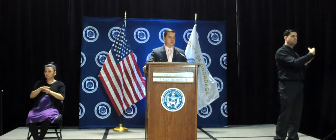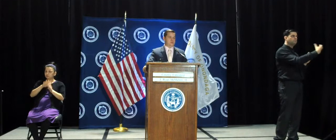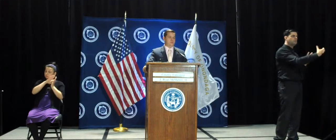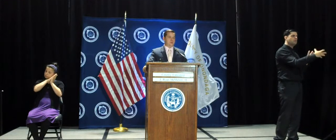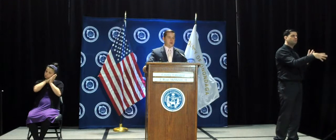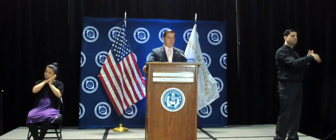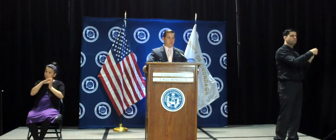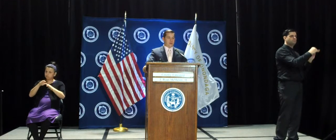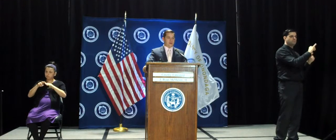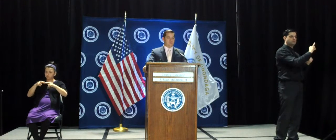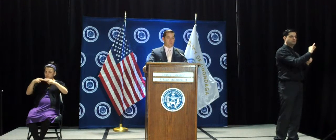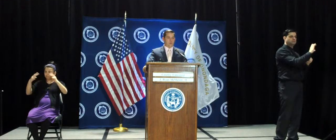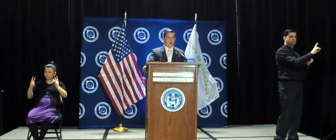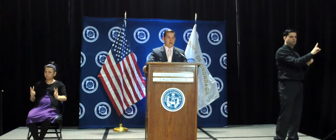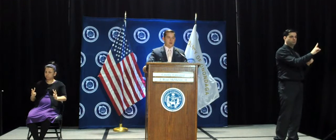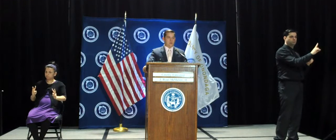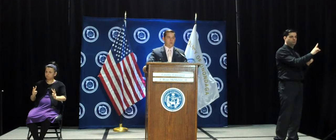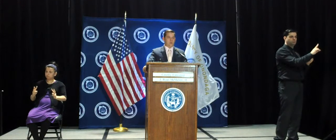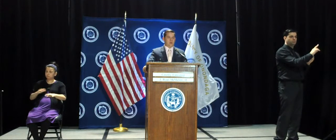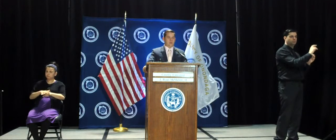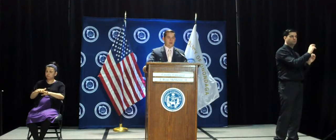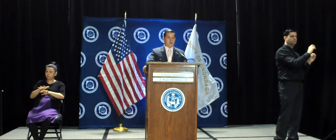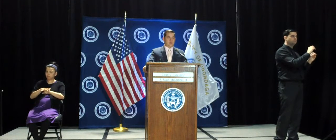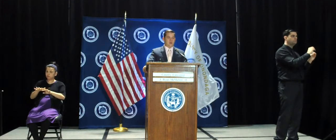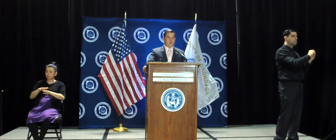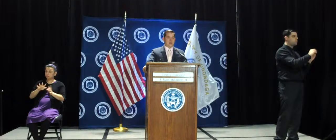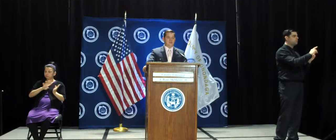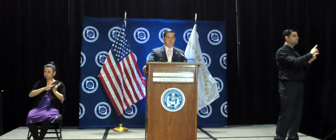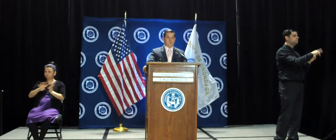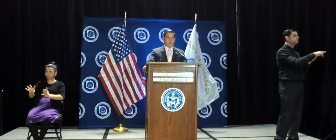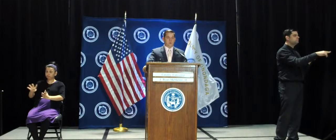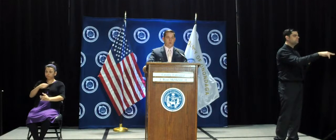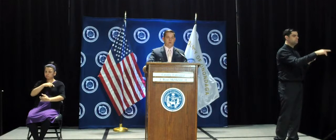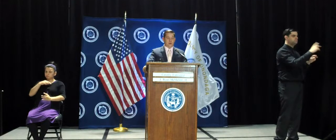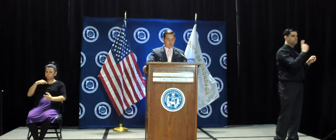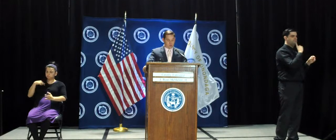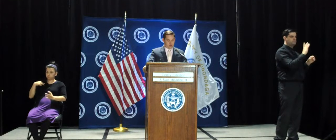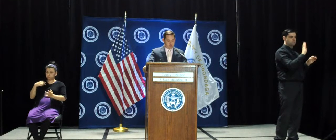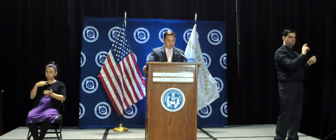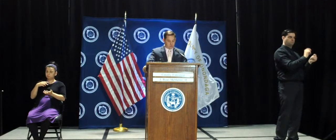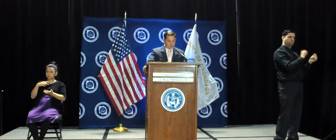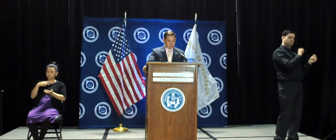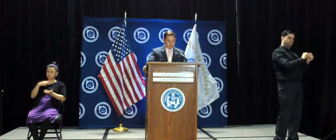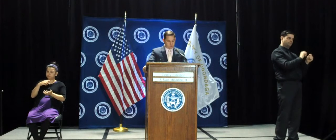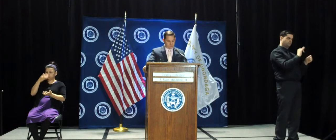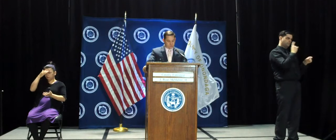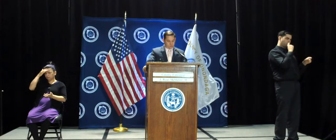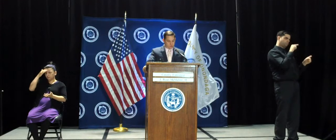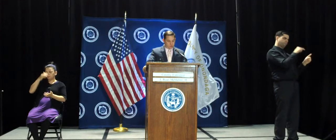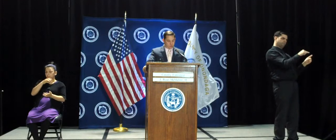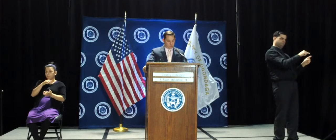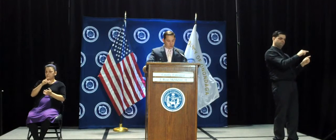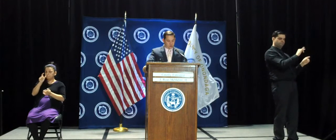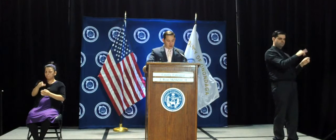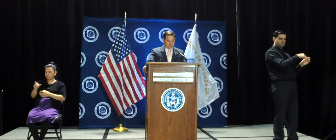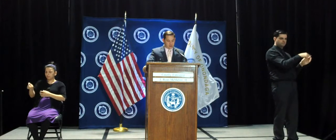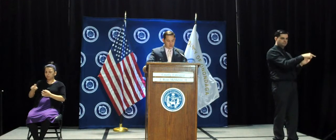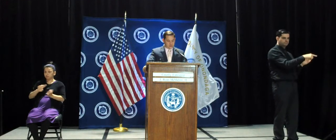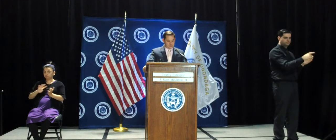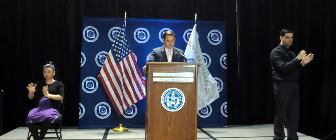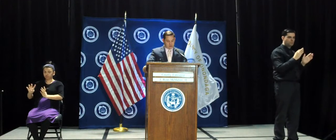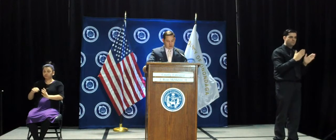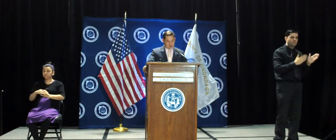So it is something that we're planning for right now and that our hospitals are working on right now. When we look